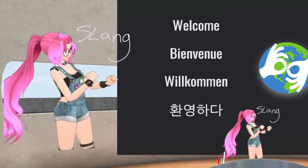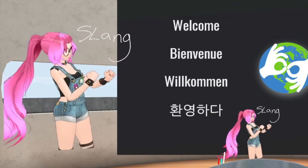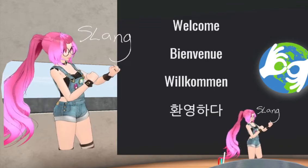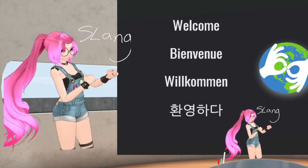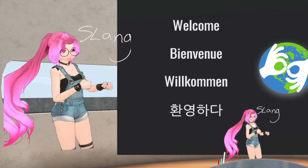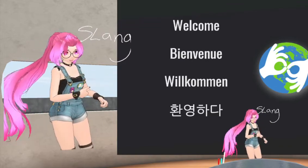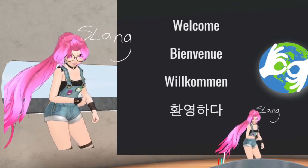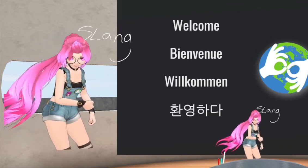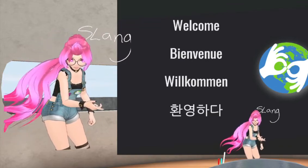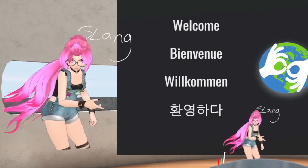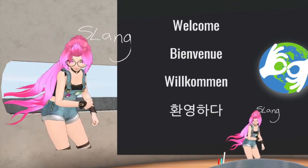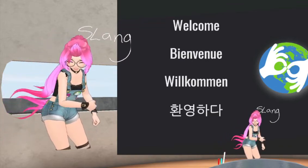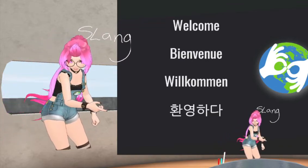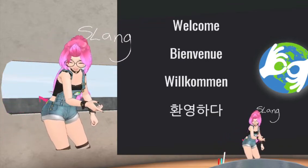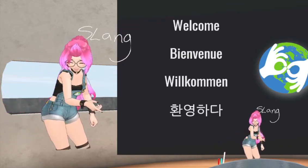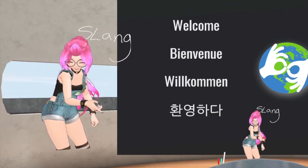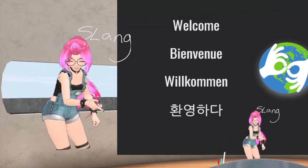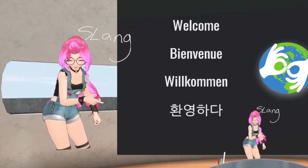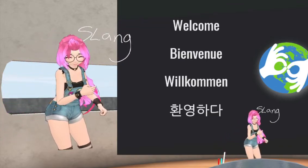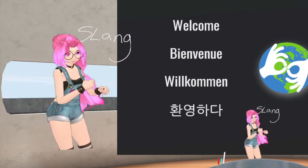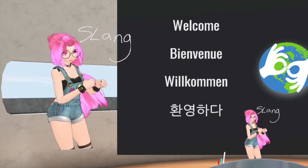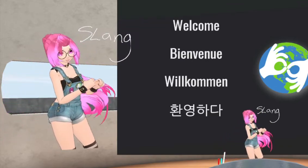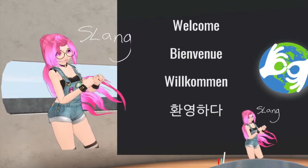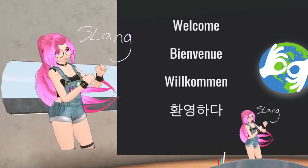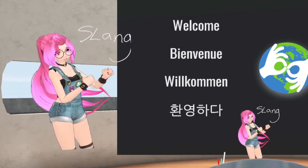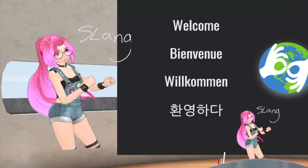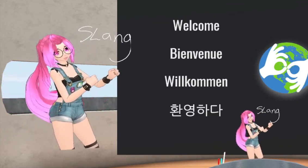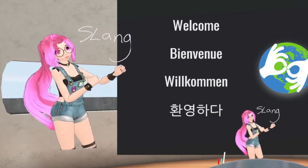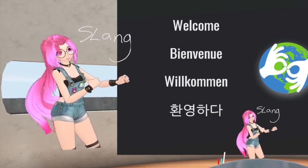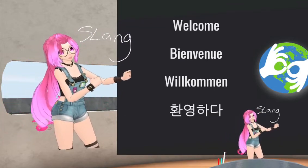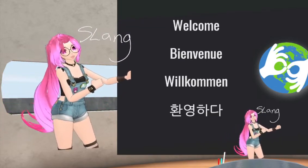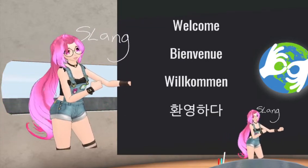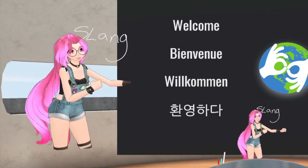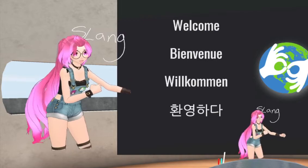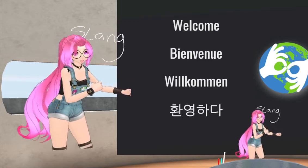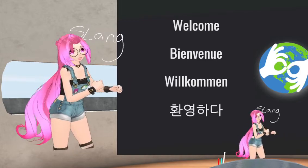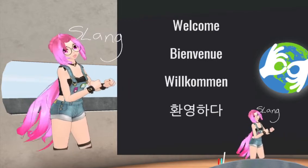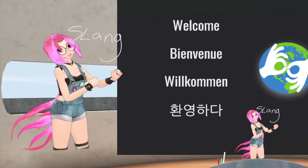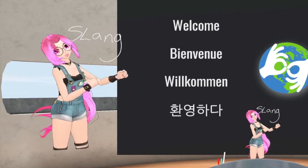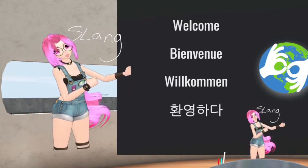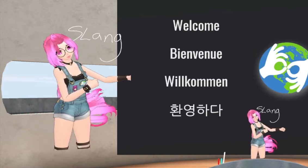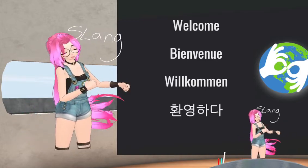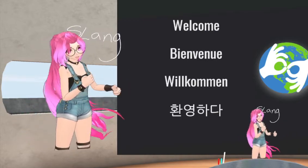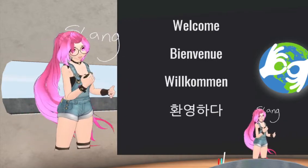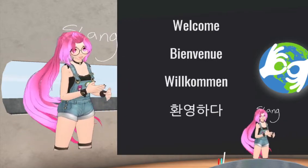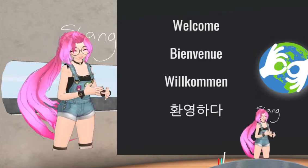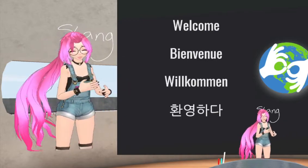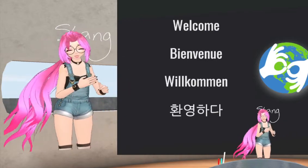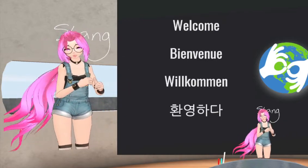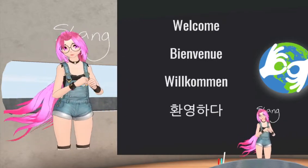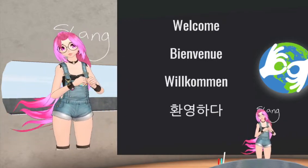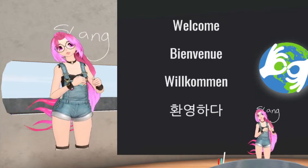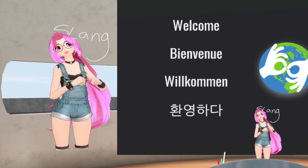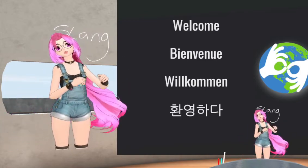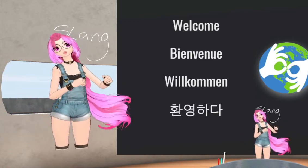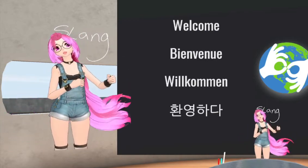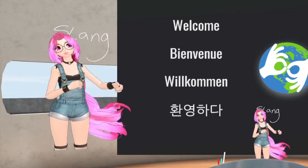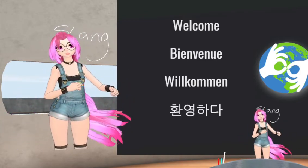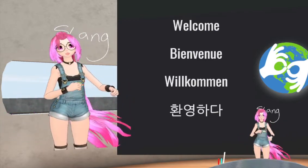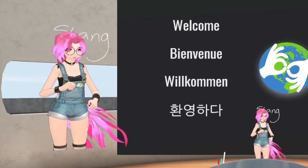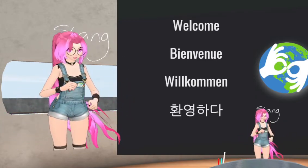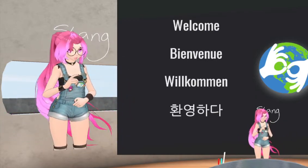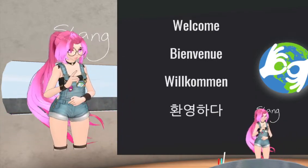train. That train is gone. I'm not gonna sit here and explain to you what we were talking about. That train is gone. I'm